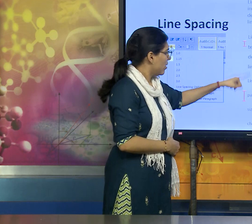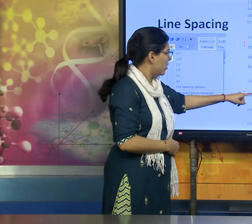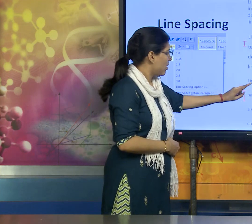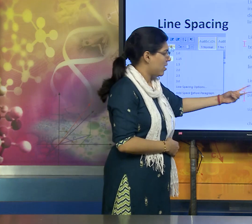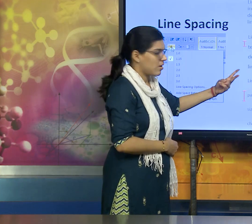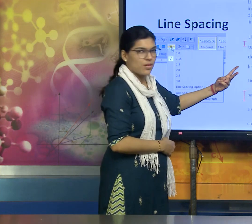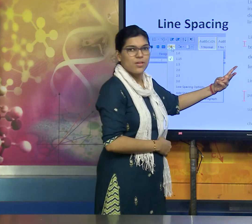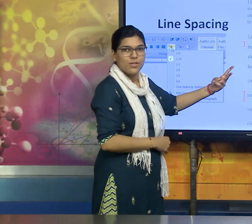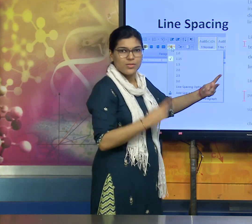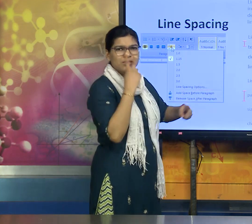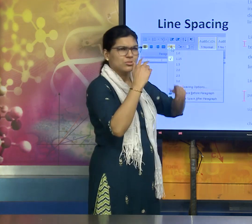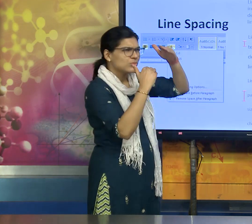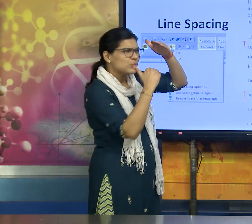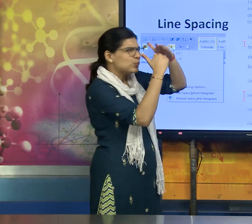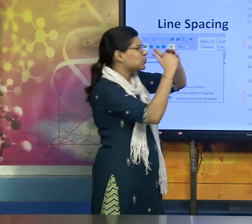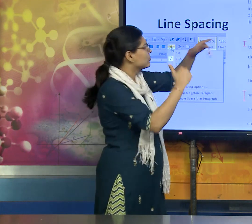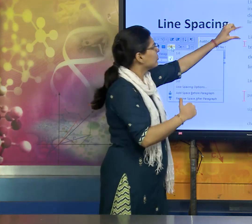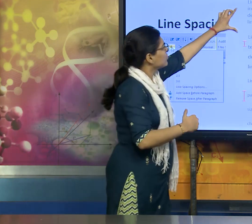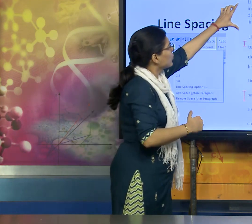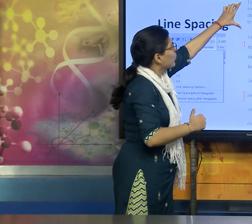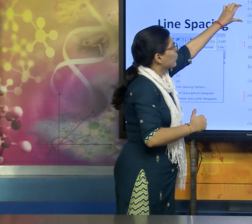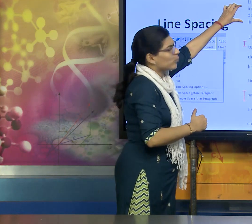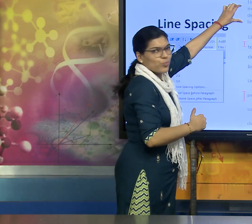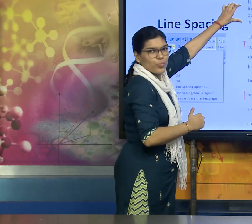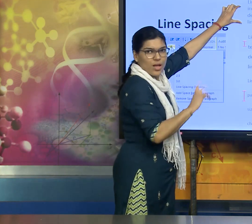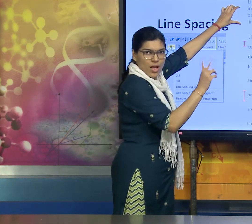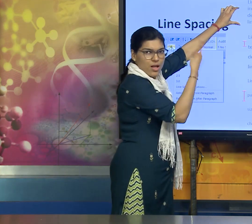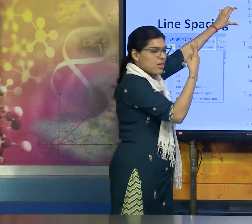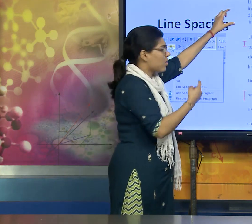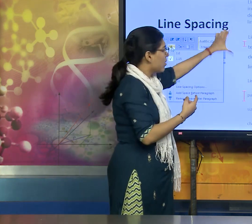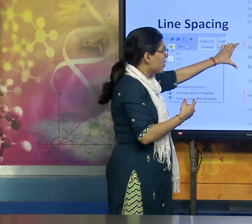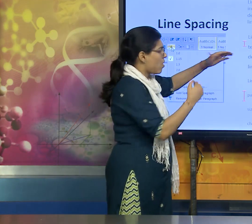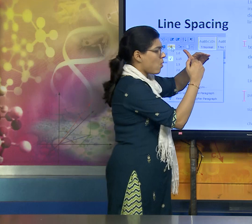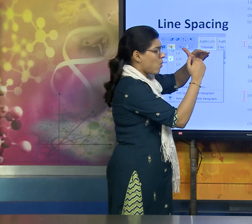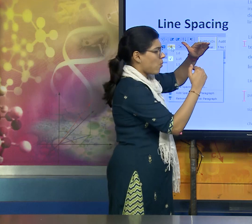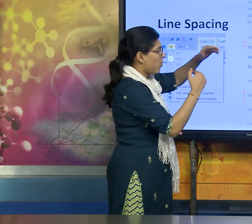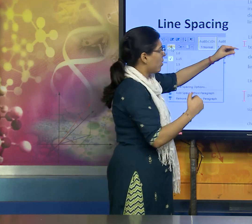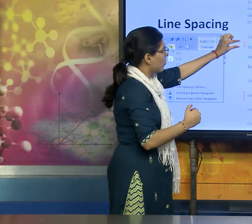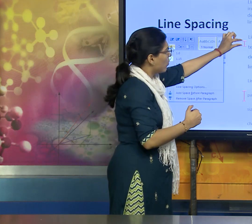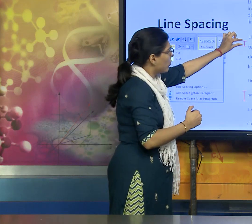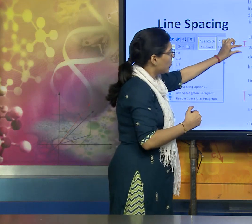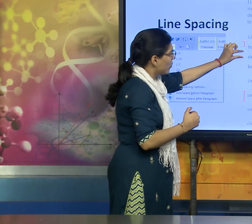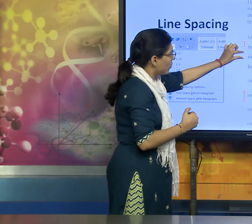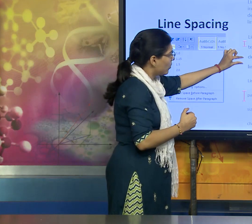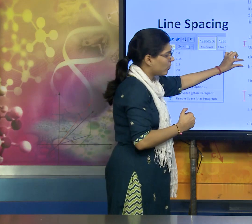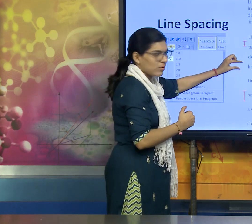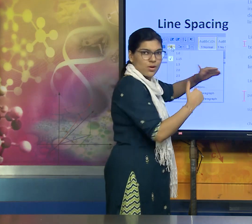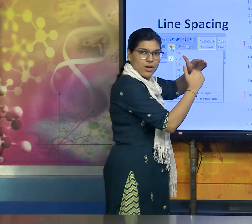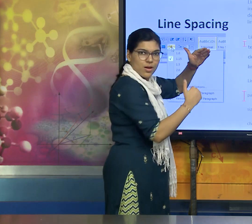As you can see, there are different kind of line spacing between the three of them, which